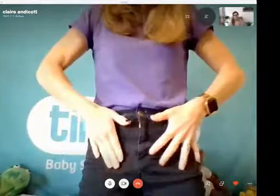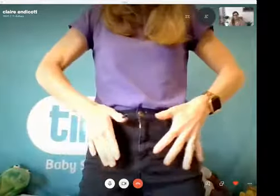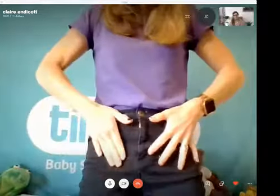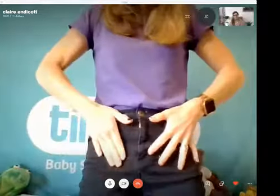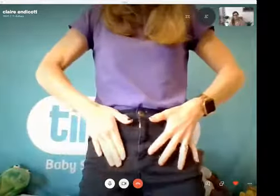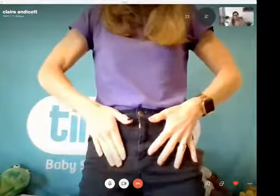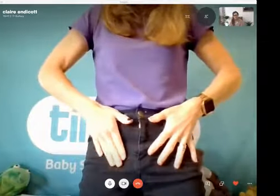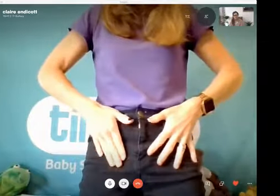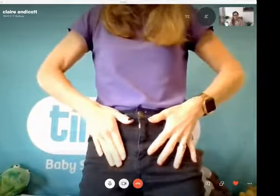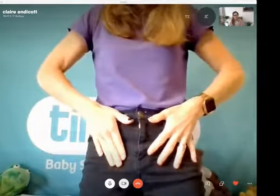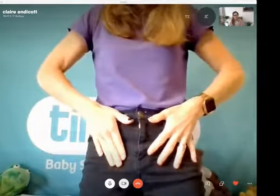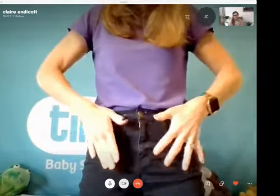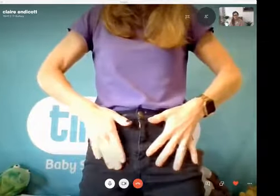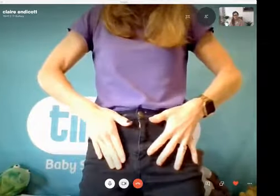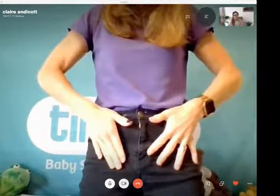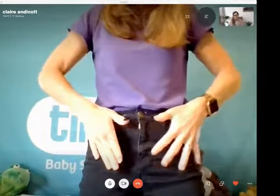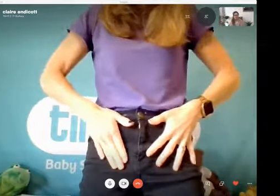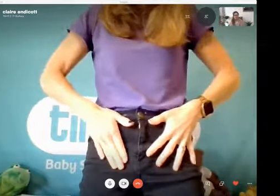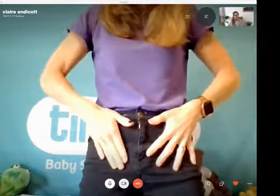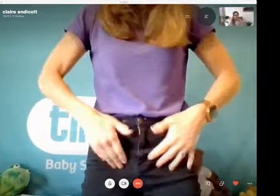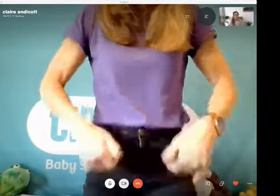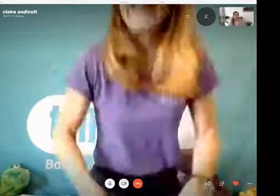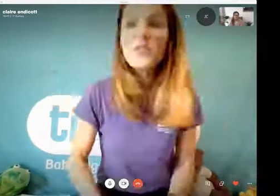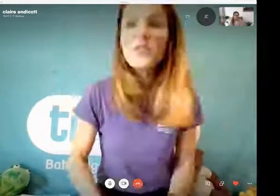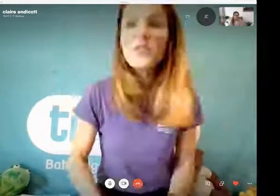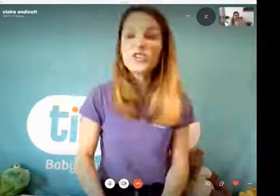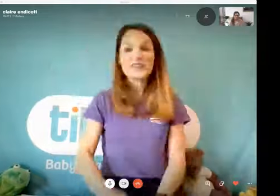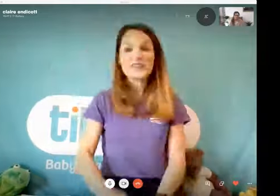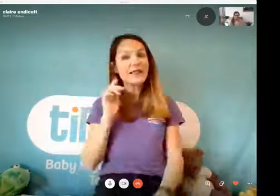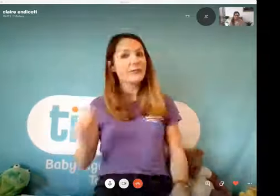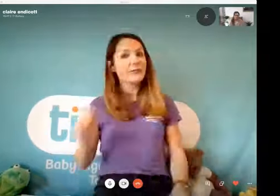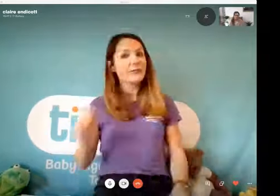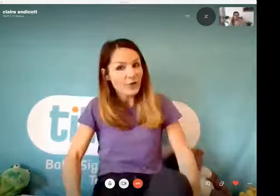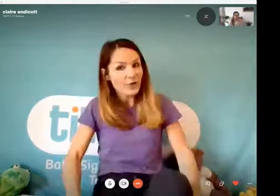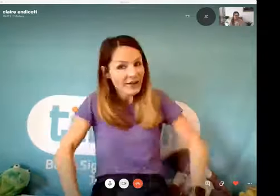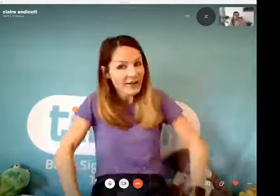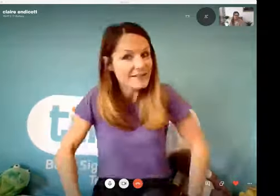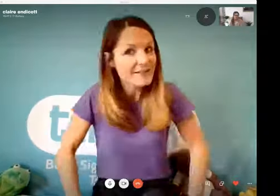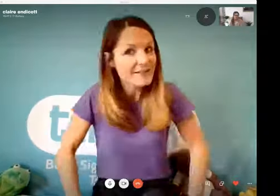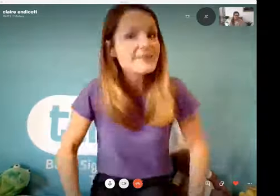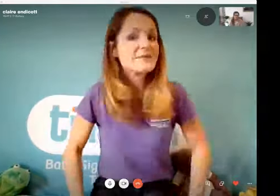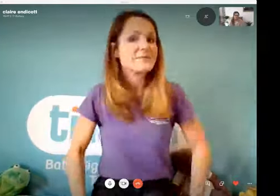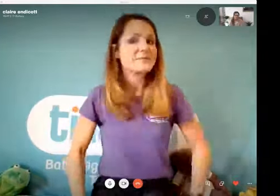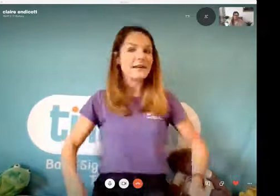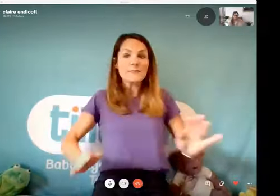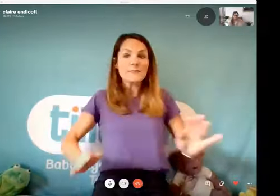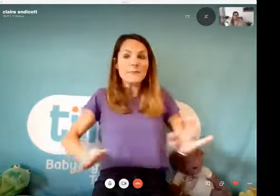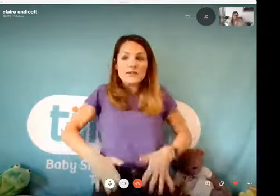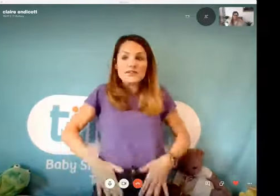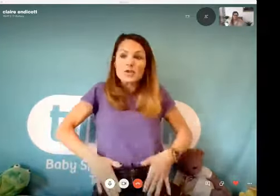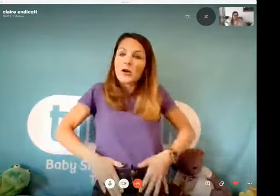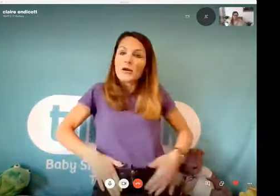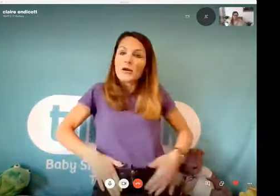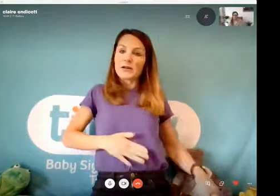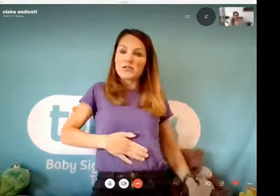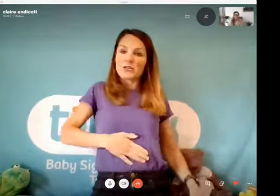your nappies. Your nappies. Now, often you can smell them before you can actually change them sometimes, but it's a good one. My daughter used to sign it